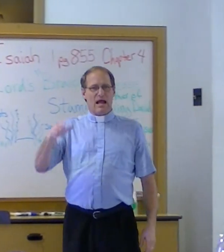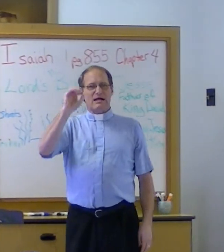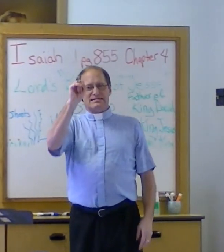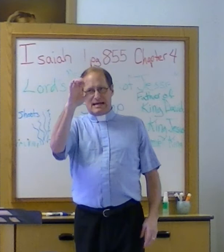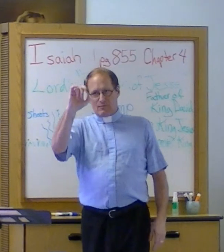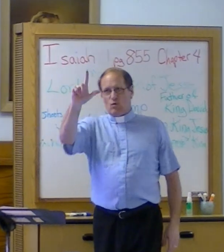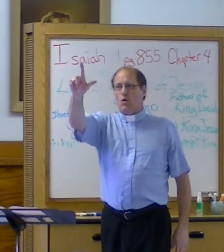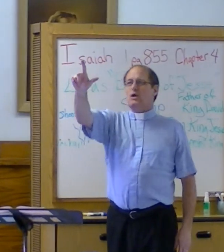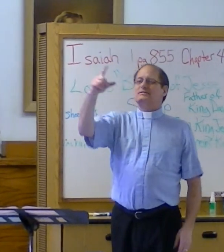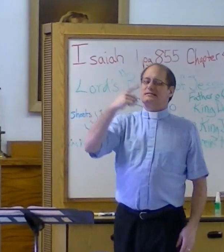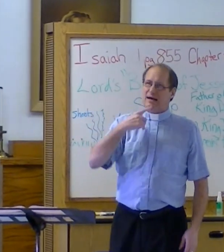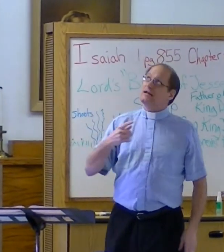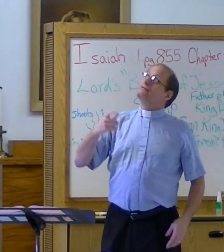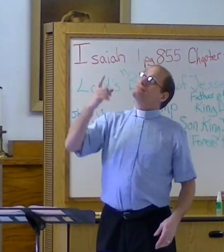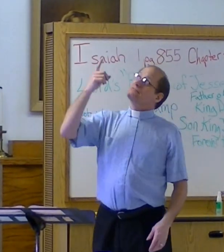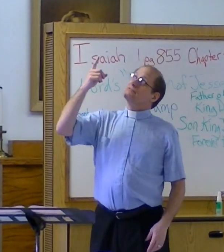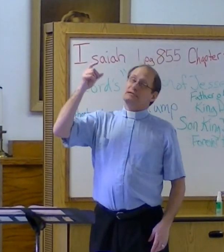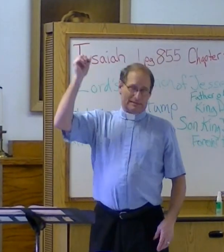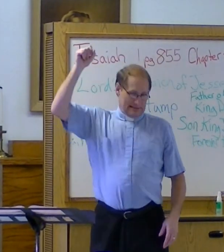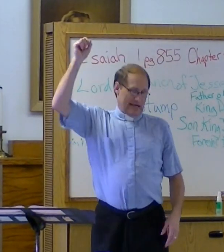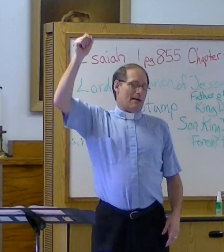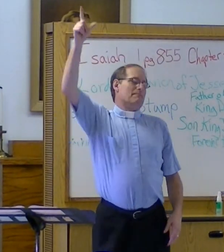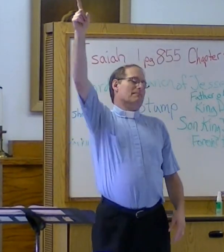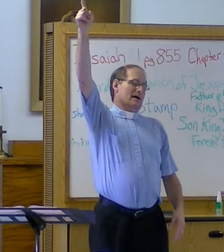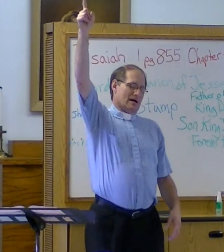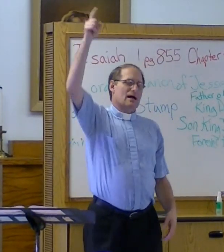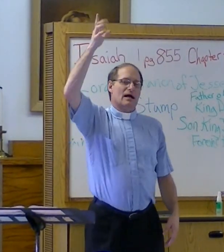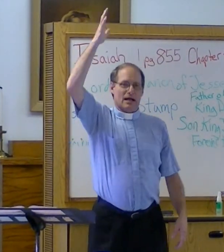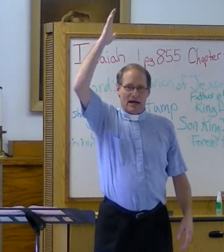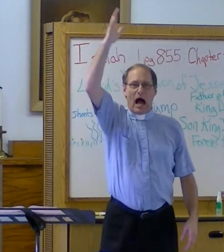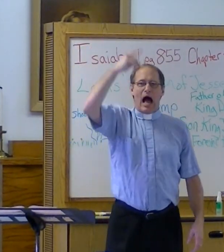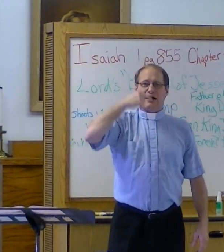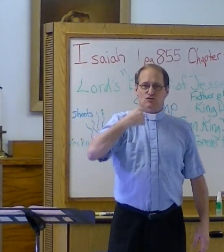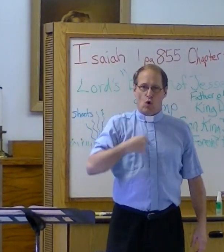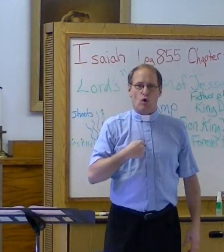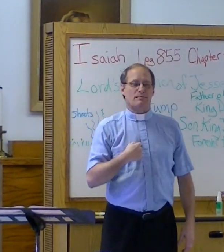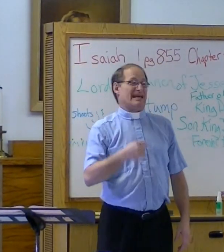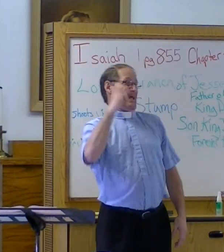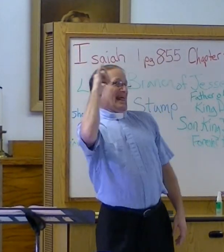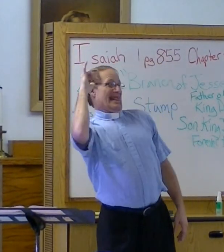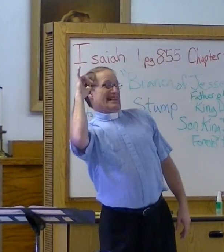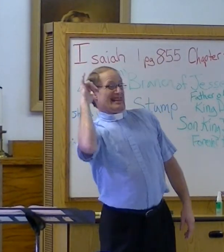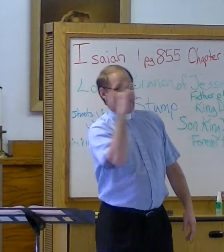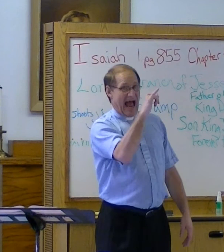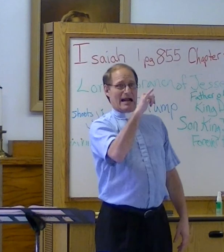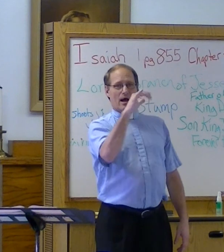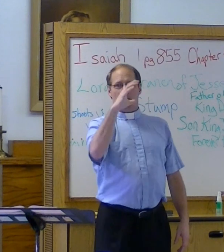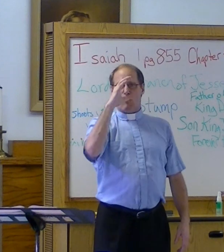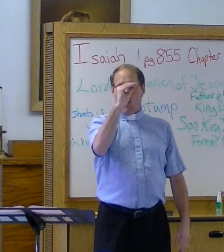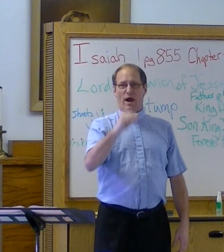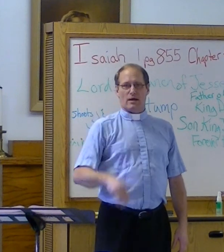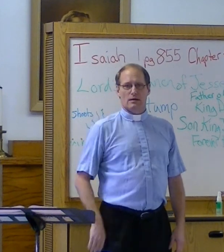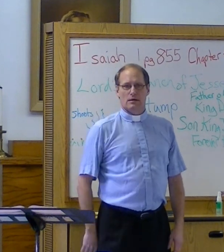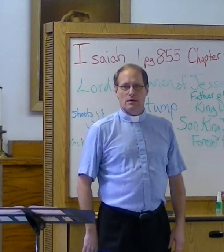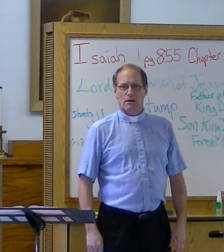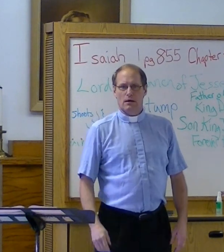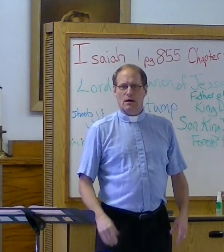And Samuel said, yeah, God told me that boy,